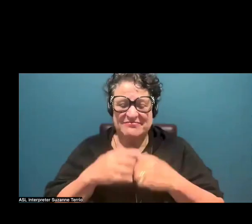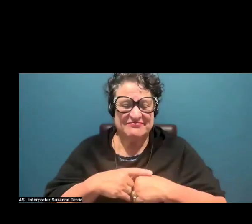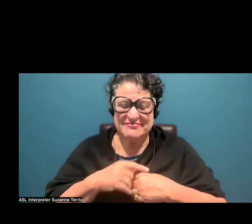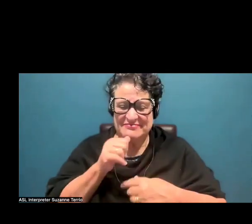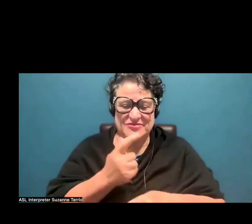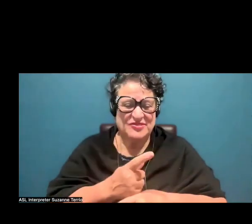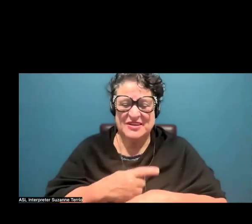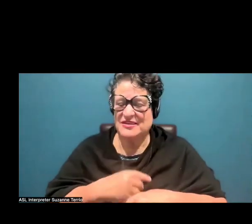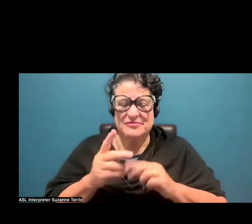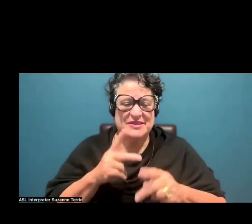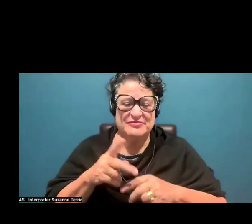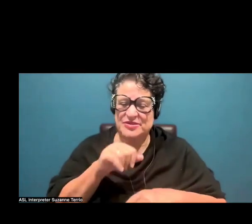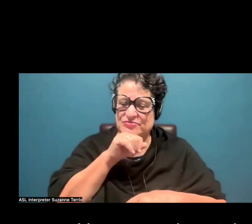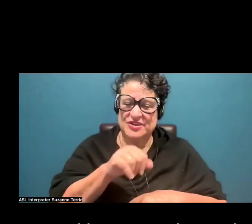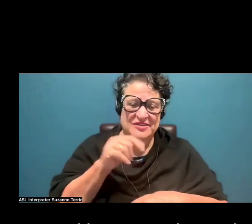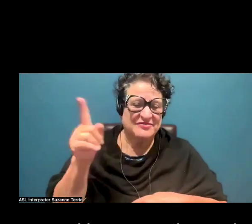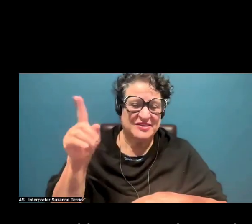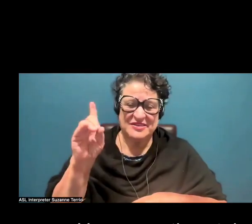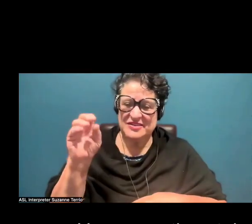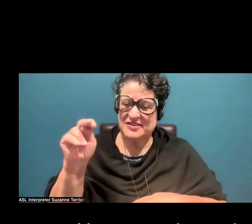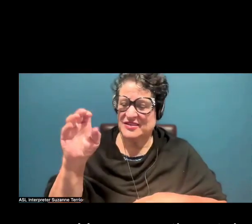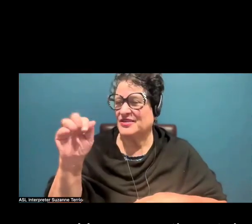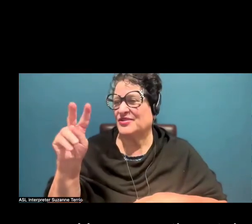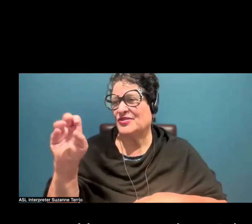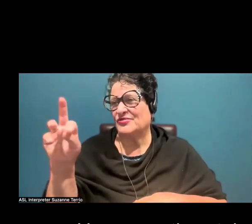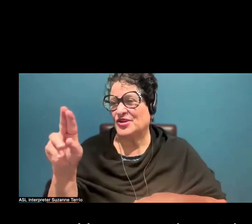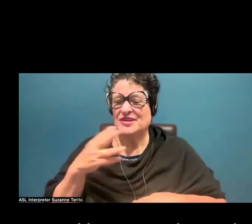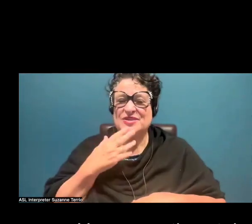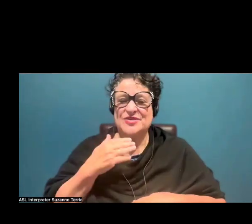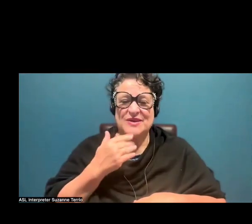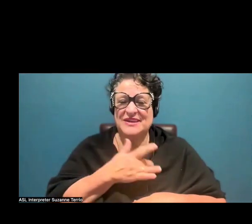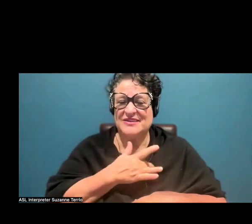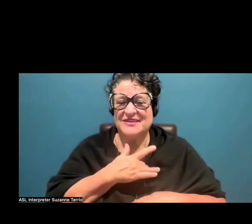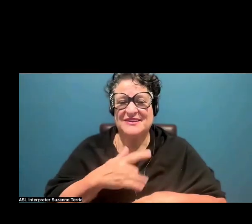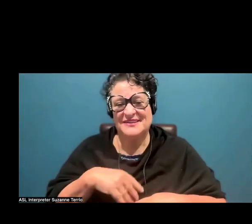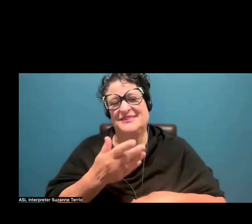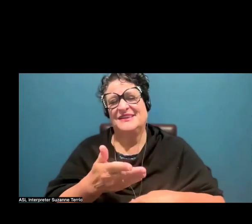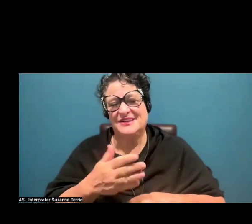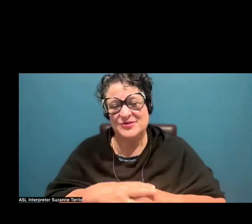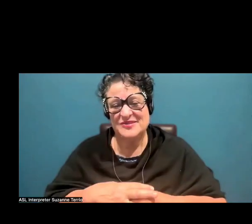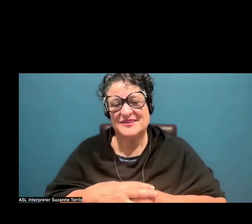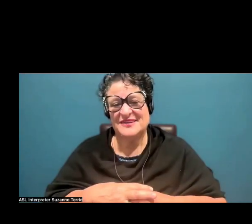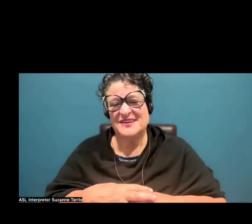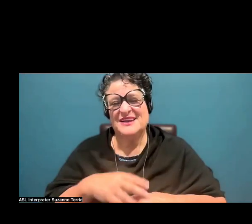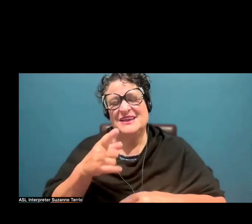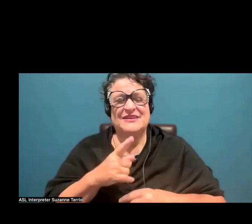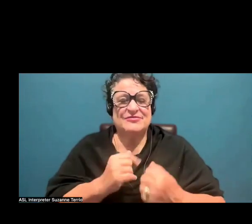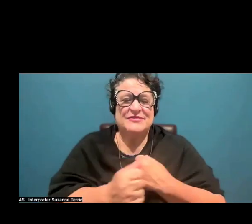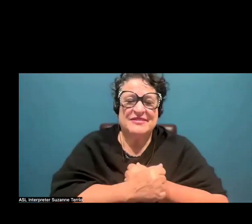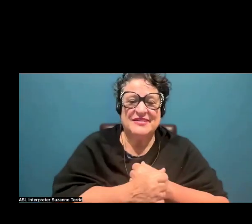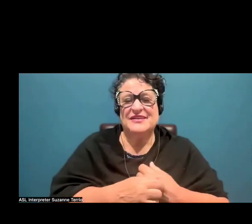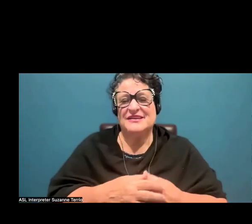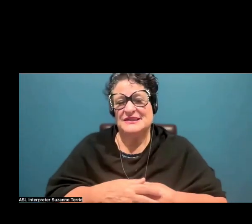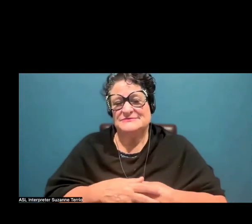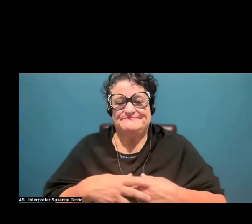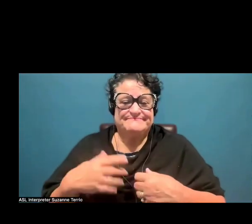Everybody loves Don Carver. Hey, sweetheart, he says, joining me at the deck railing. There you are. He gives me a hug. I go